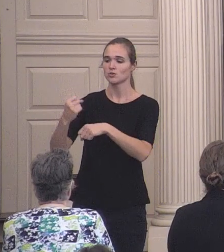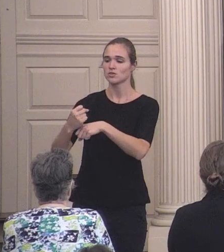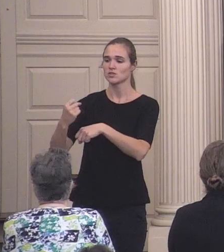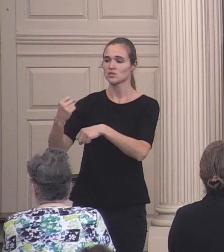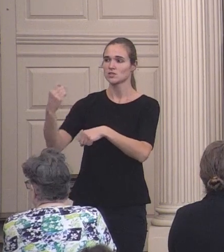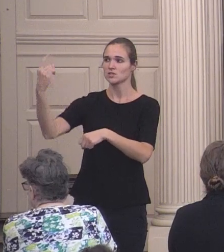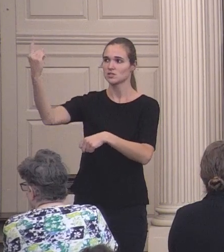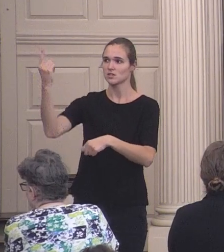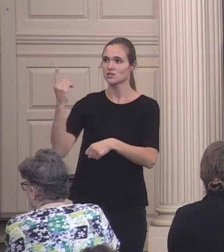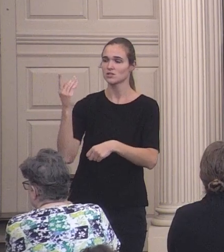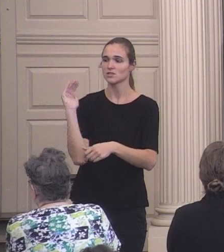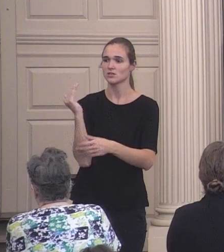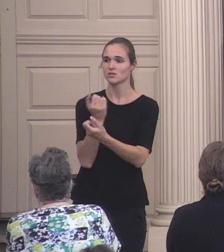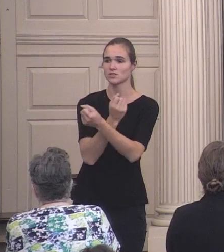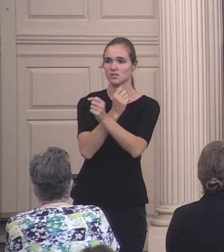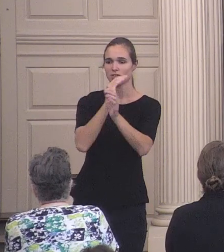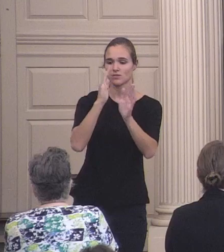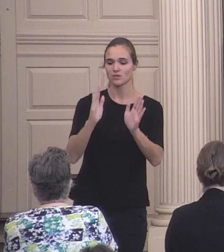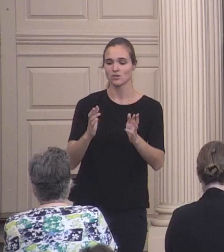Savior and Redeemer,